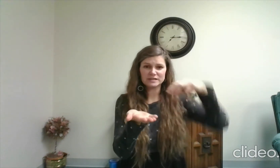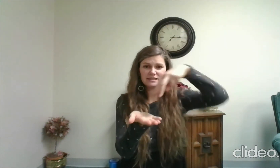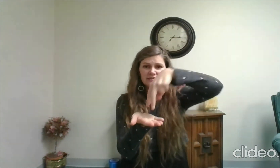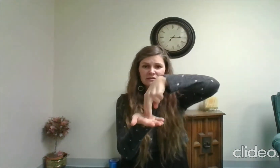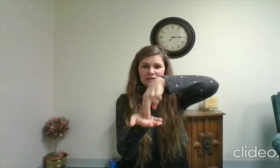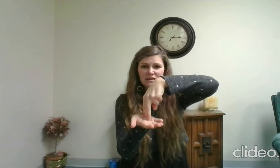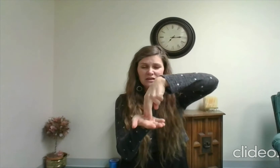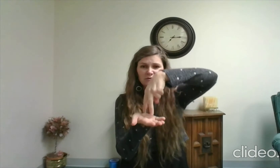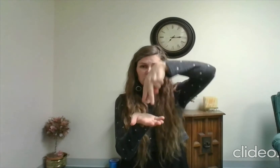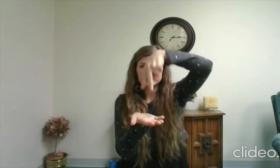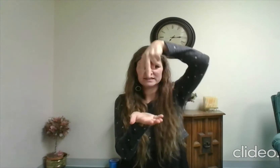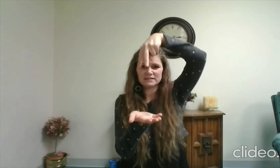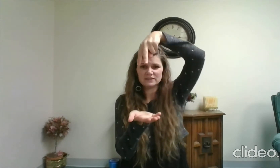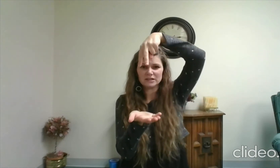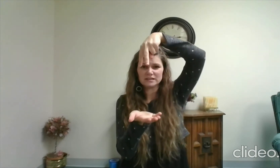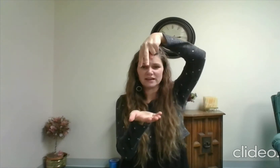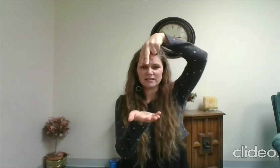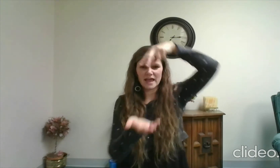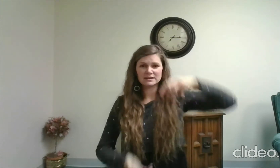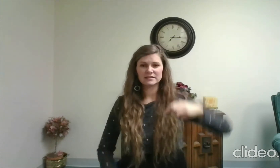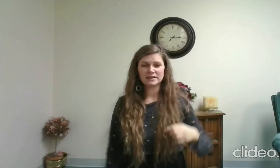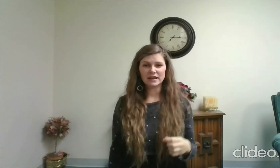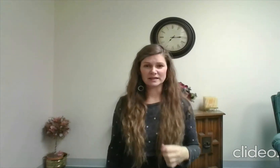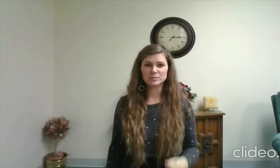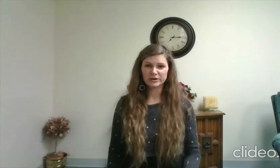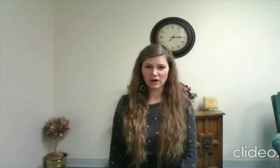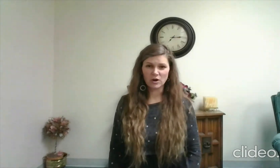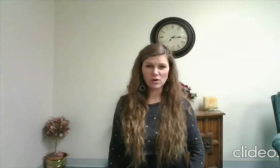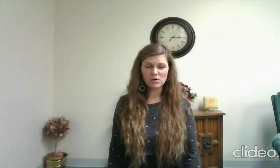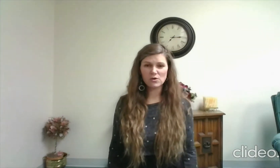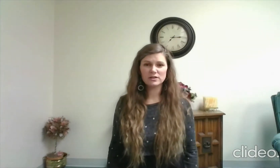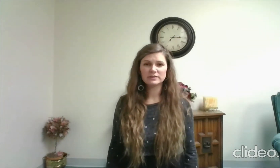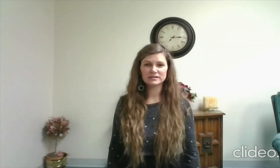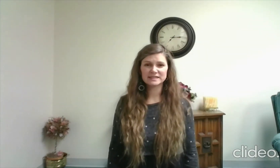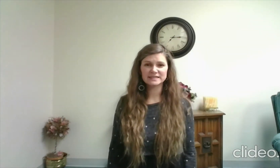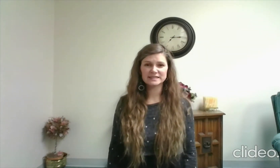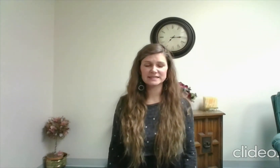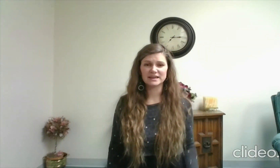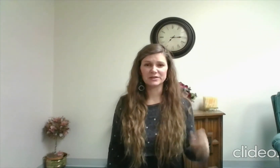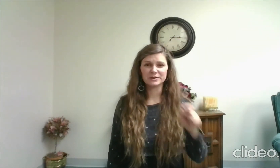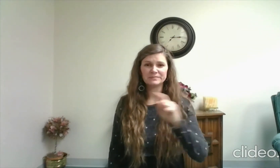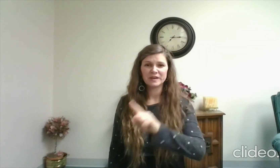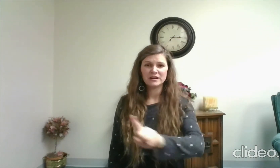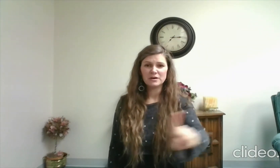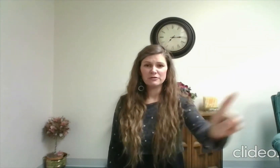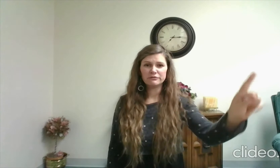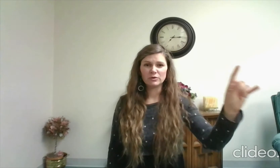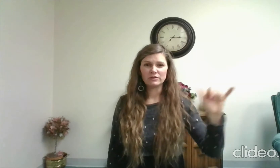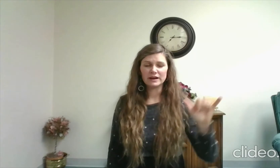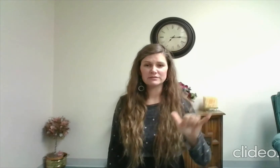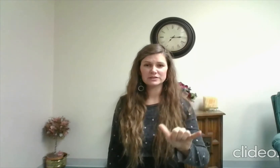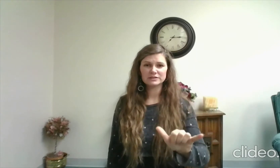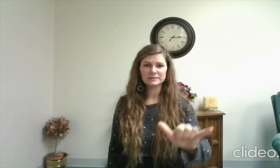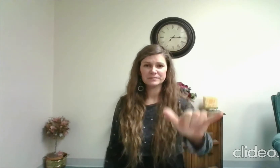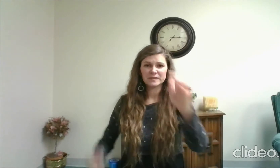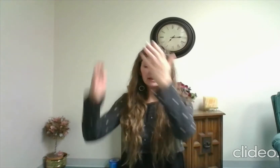risen. Risen looks like that. And let's put our whole sentence together. Forever,